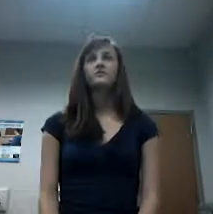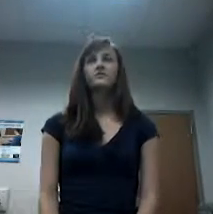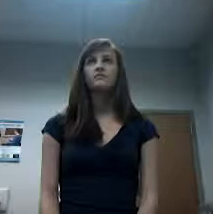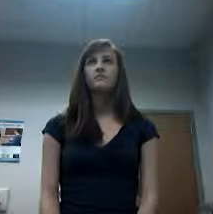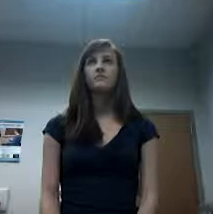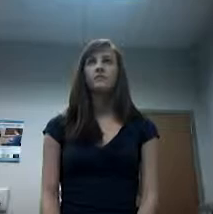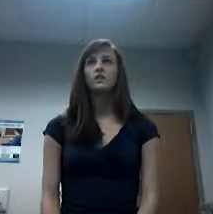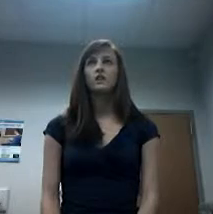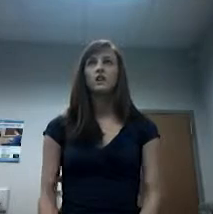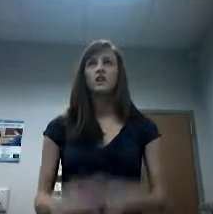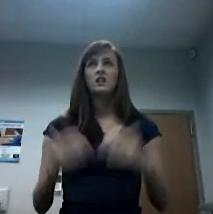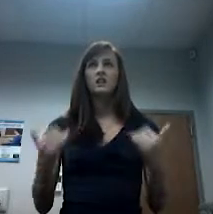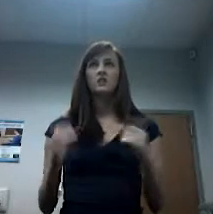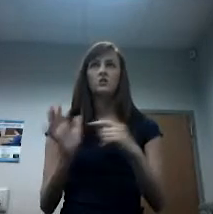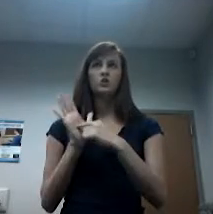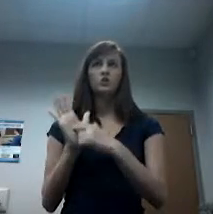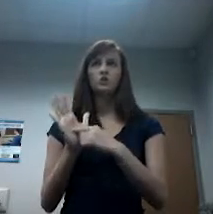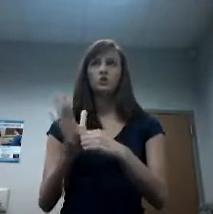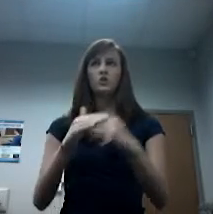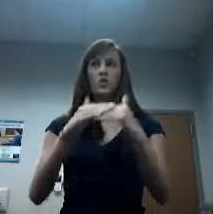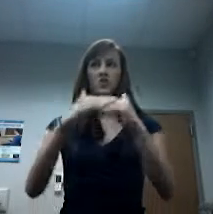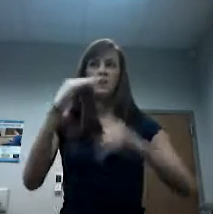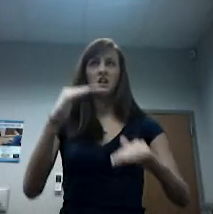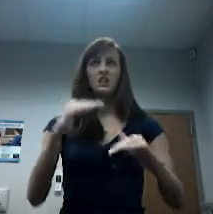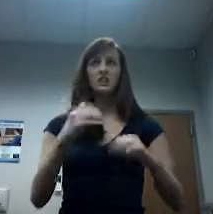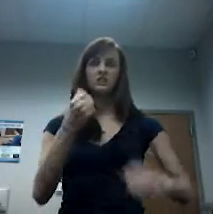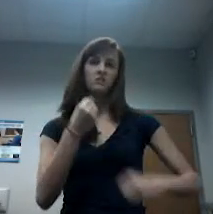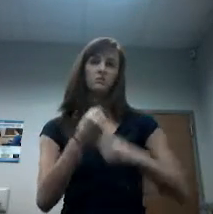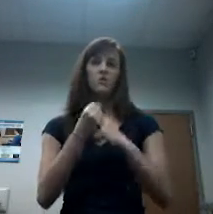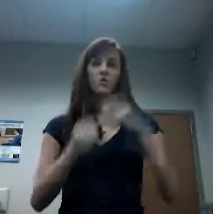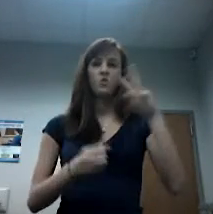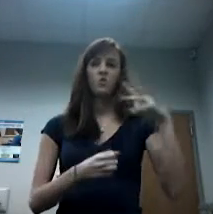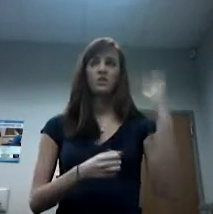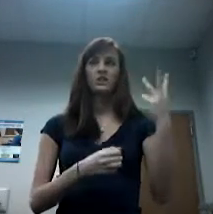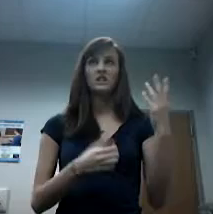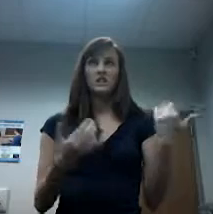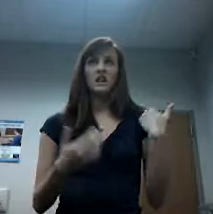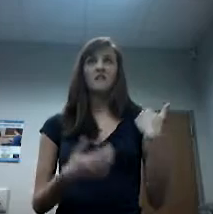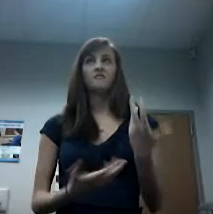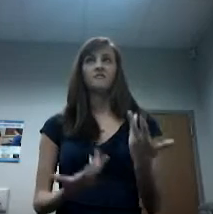This is going to show you the lack of support that Washington had at the beginning of the war.